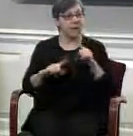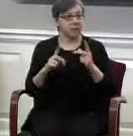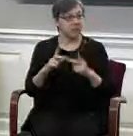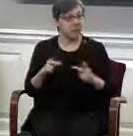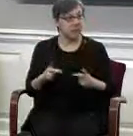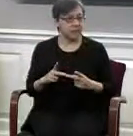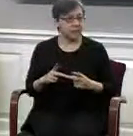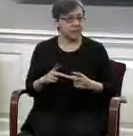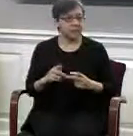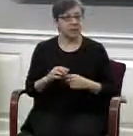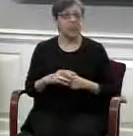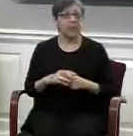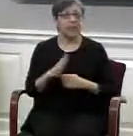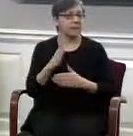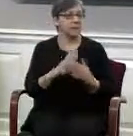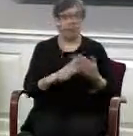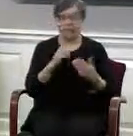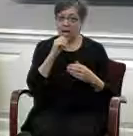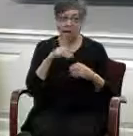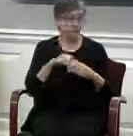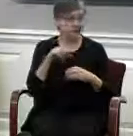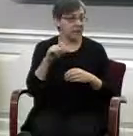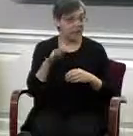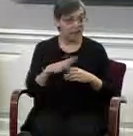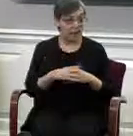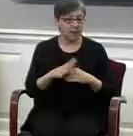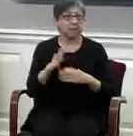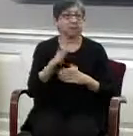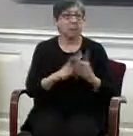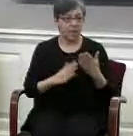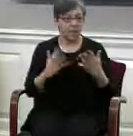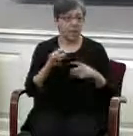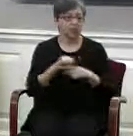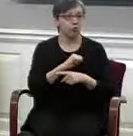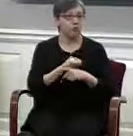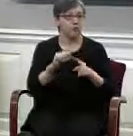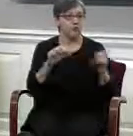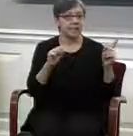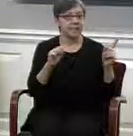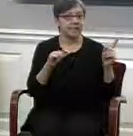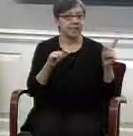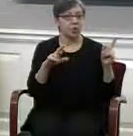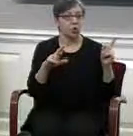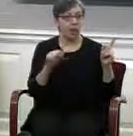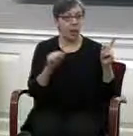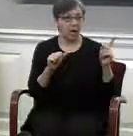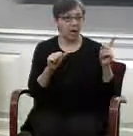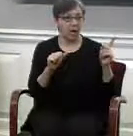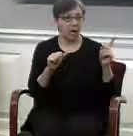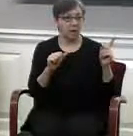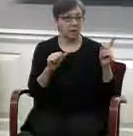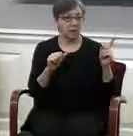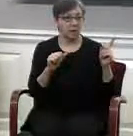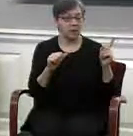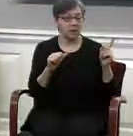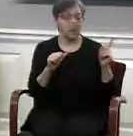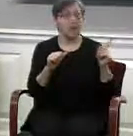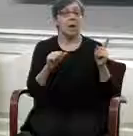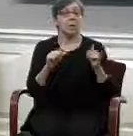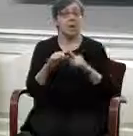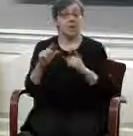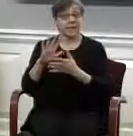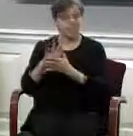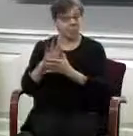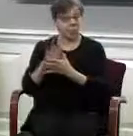Some of them not even in Lebanon. Some of them have been trained in Syria, for example. However, the school has a vision